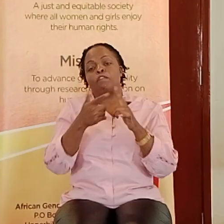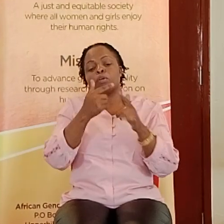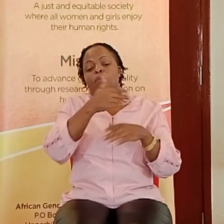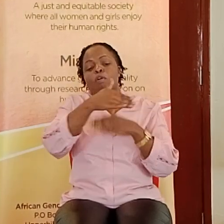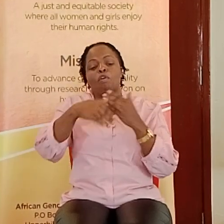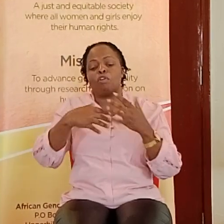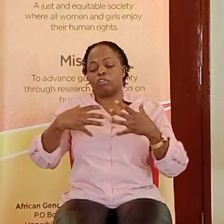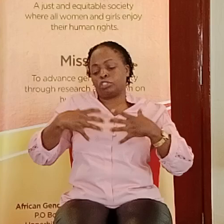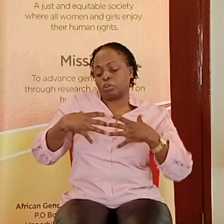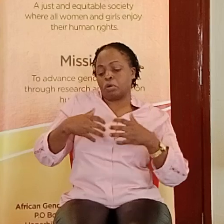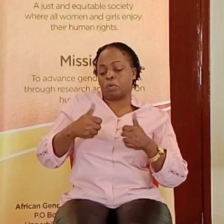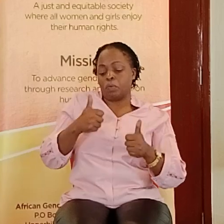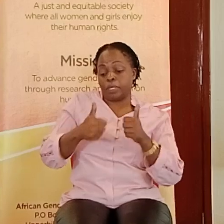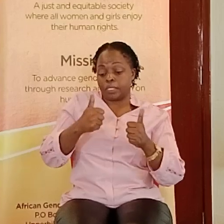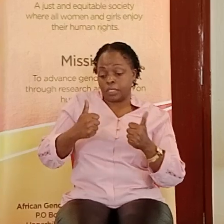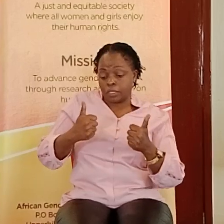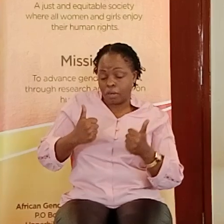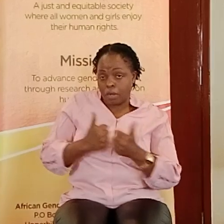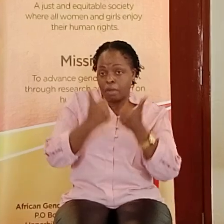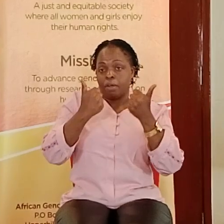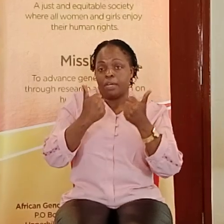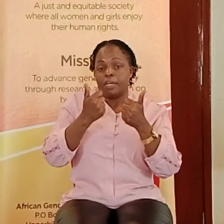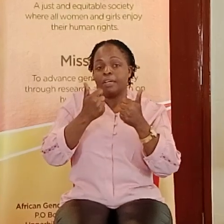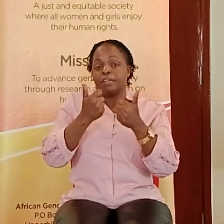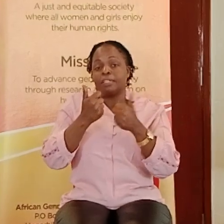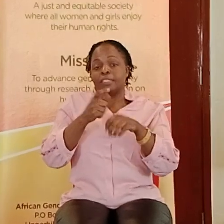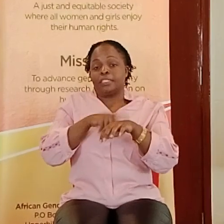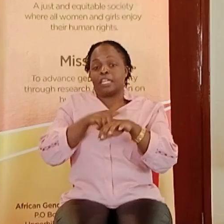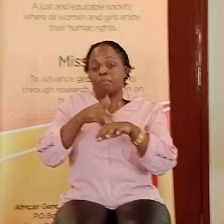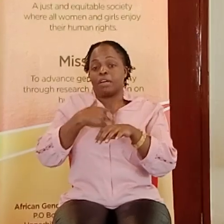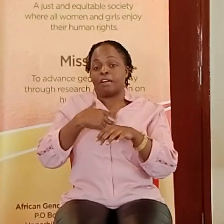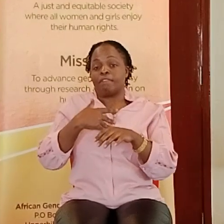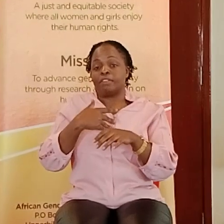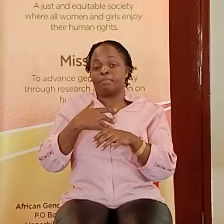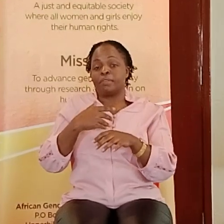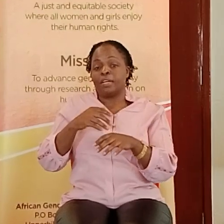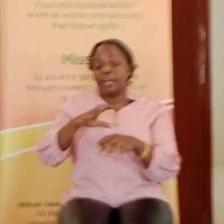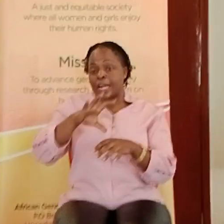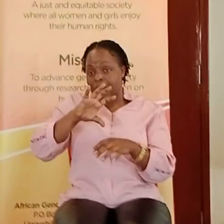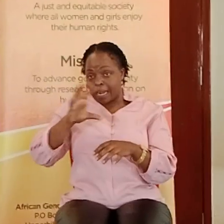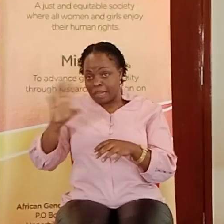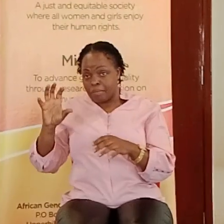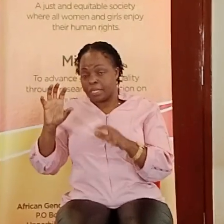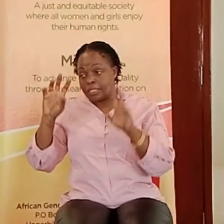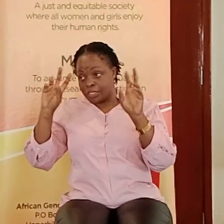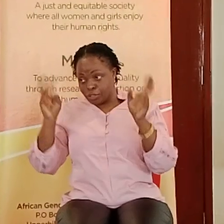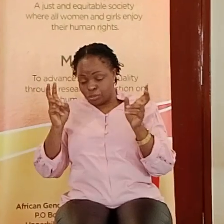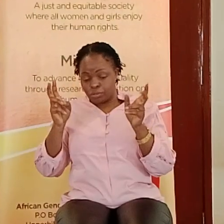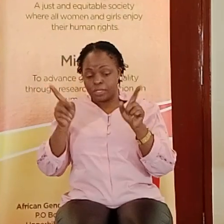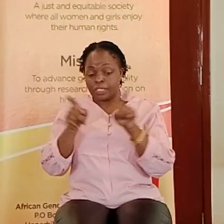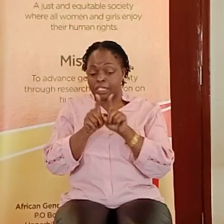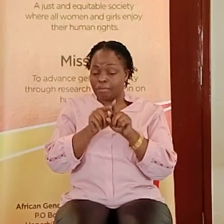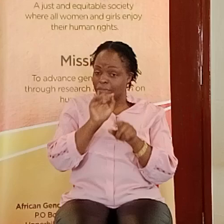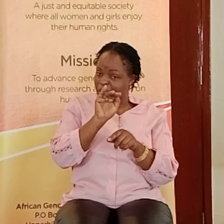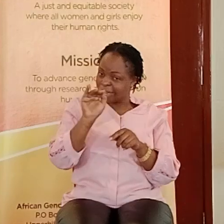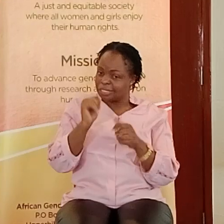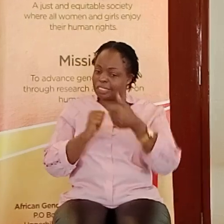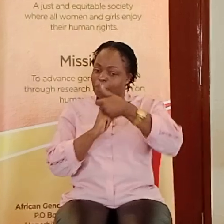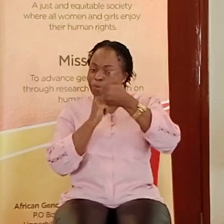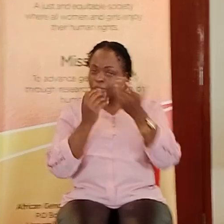likely to happen due to climate issues. And also ask ourselves, how do we support them in the long run? How do we make